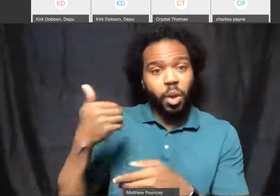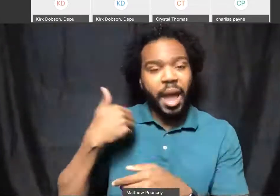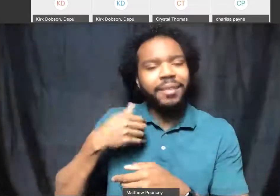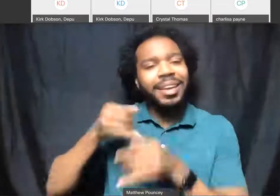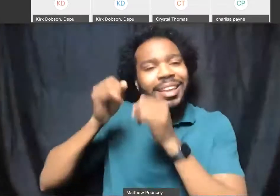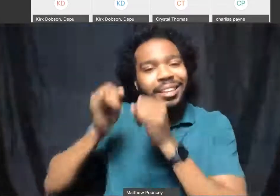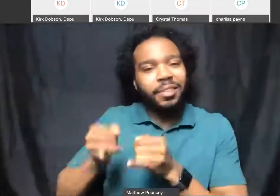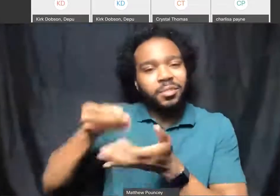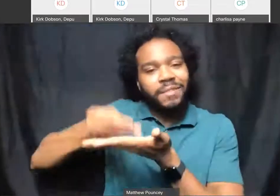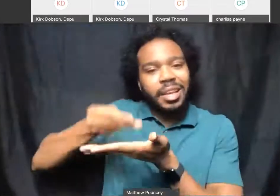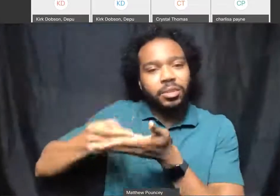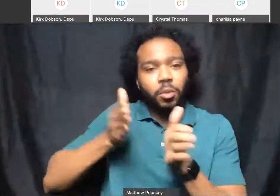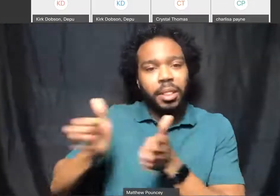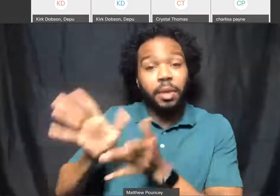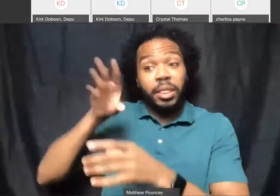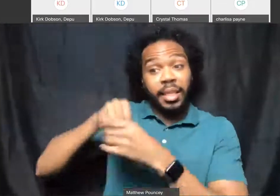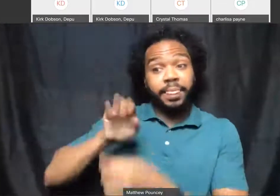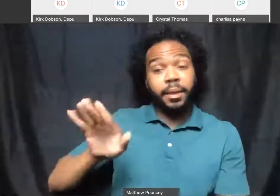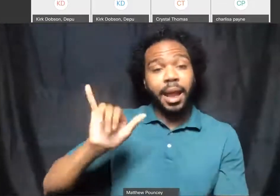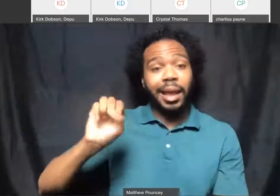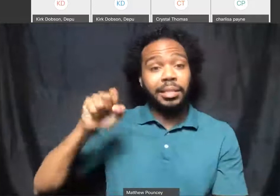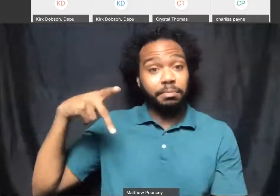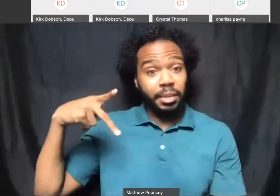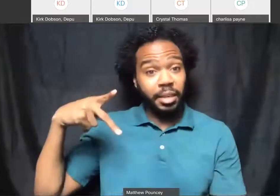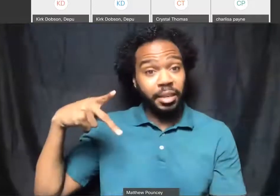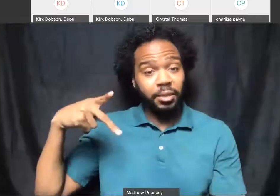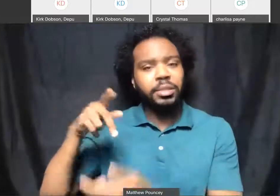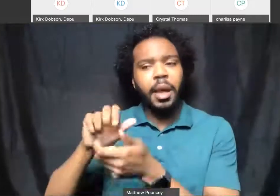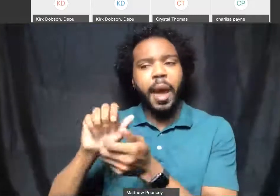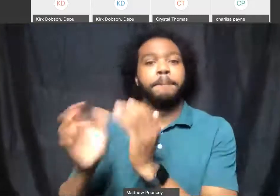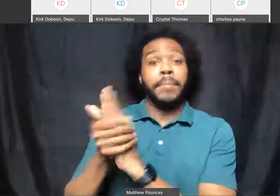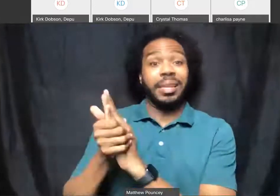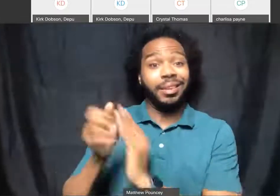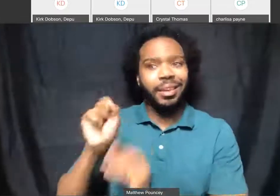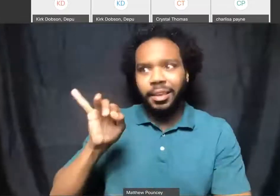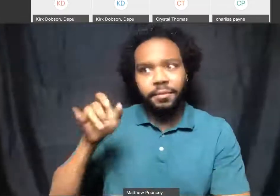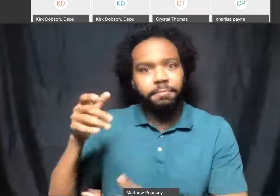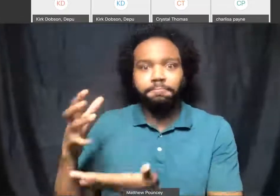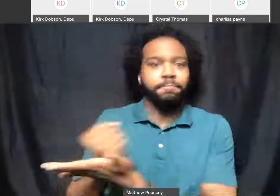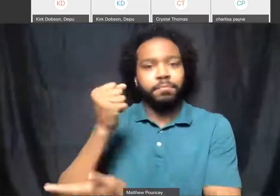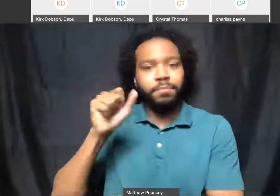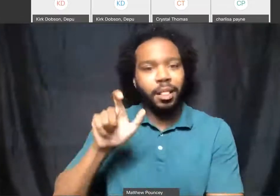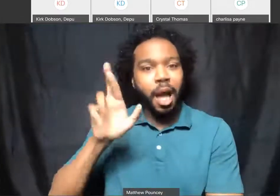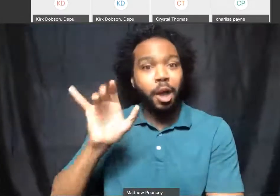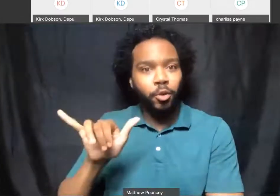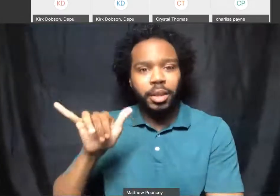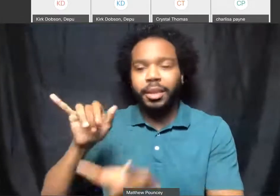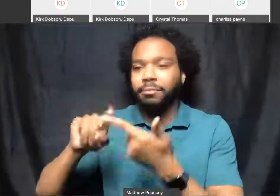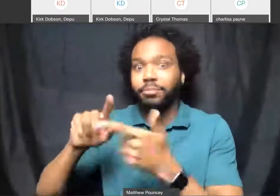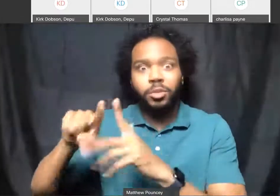at their ISP, which is amended in case they hit the lottery or start working or any